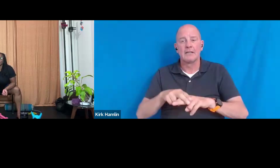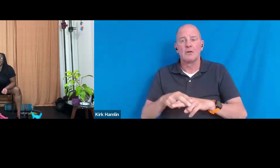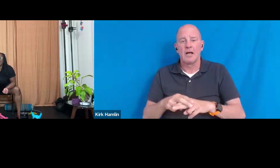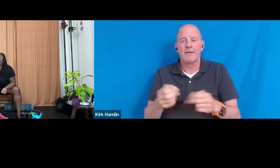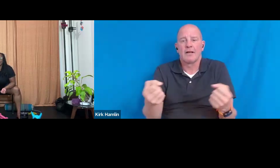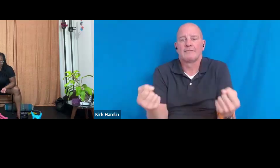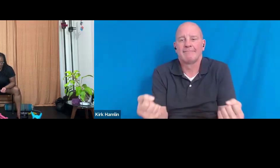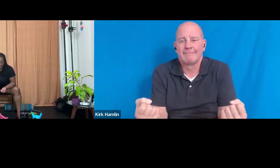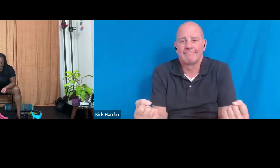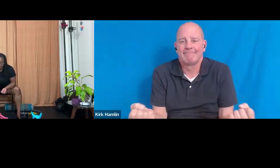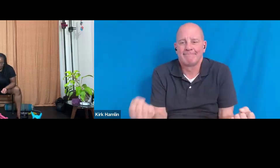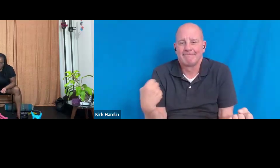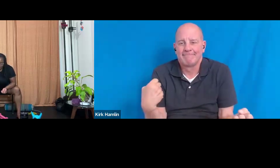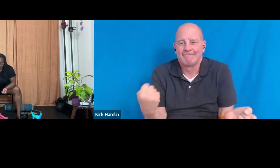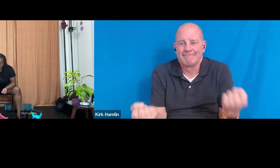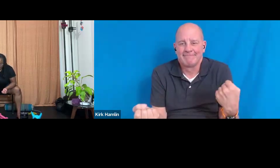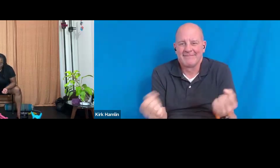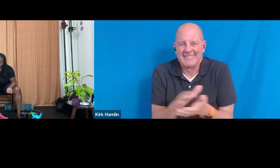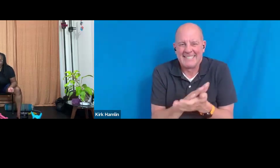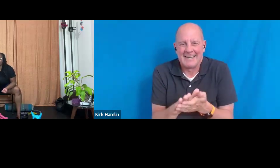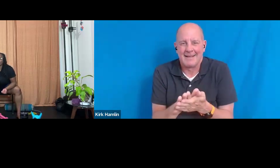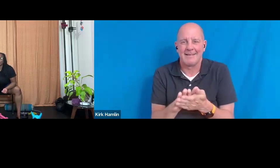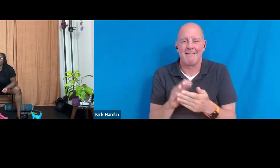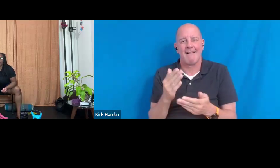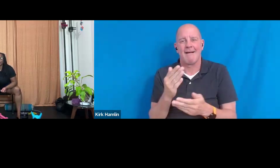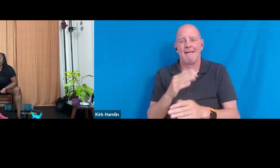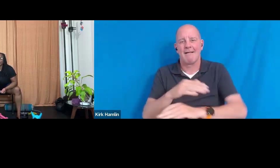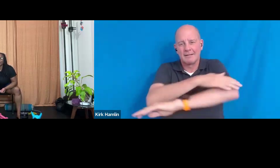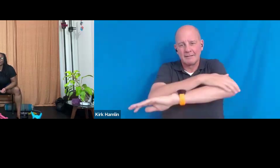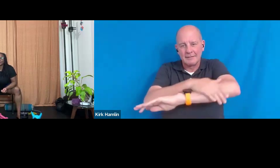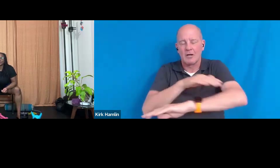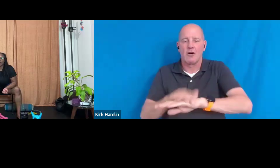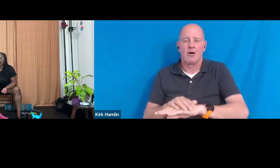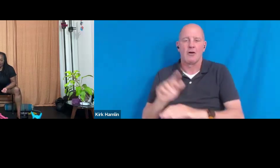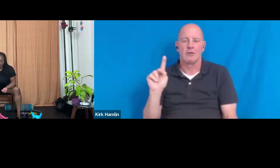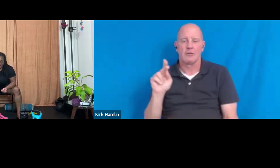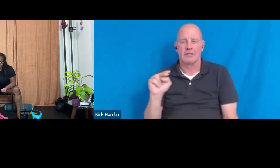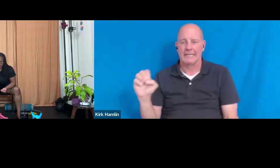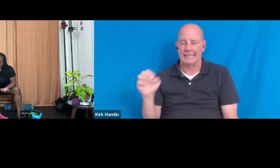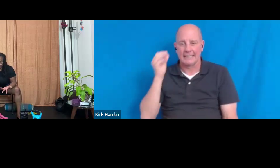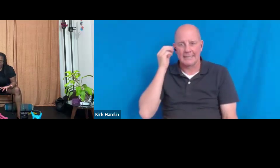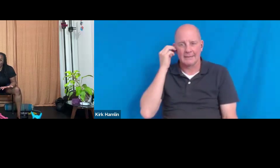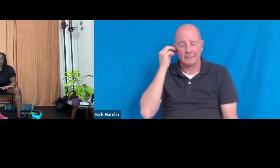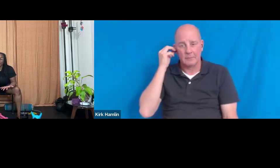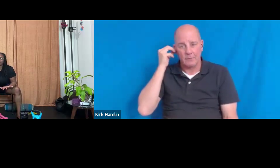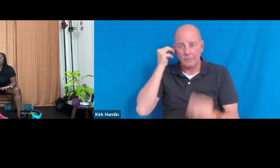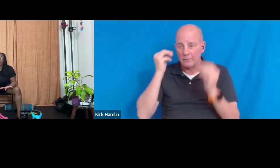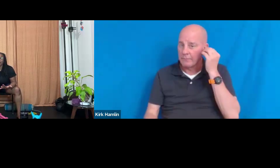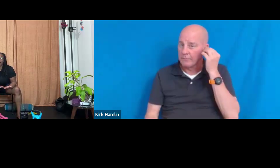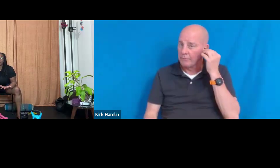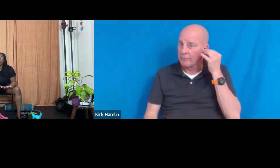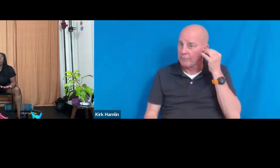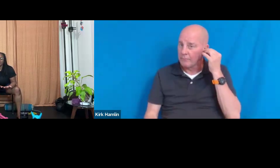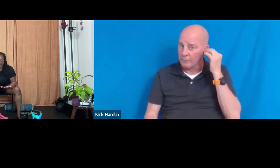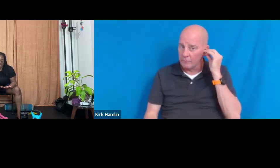of being able to lean on your thighs. I think I'm going to do that for this one. All right, so let's get set up. Our palms